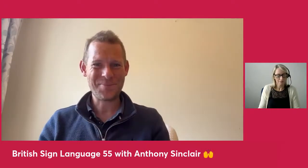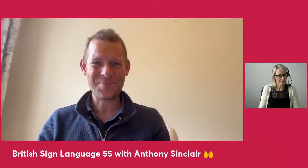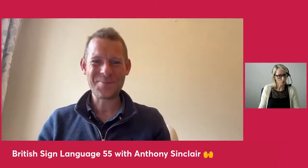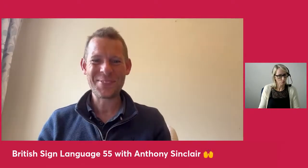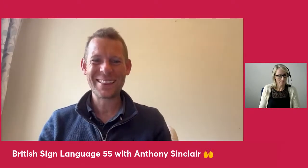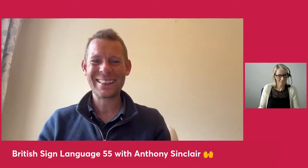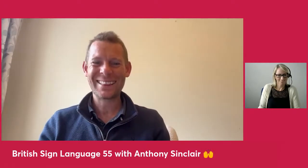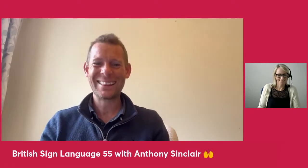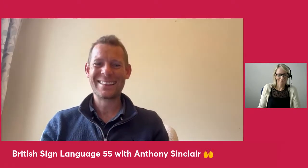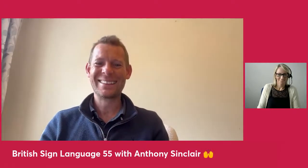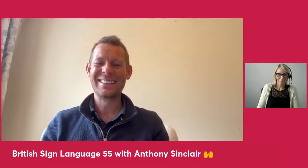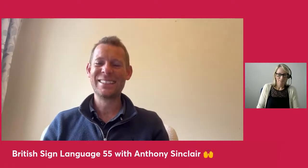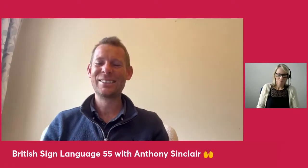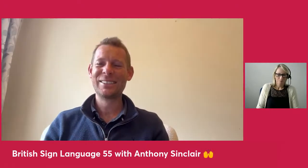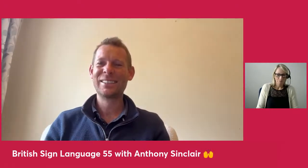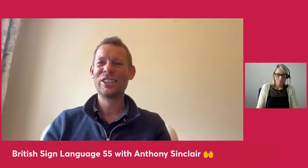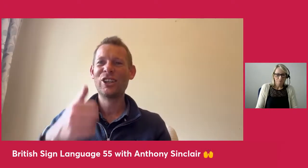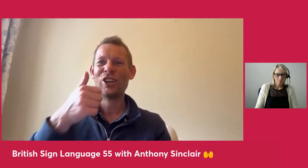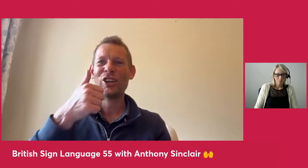people, but that's a joke.